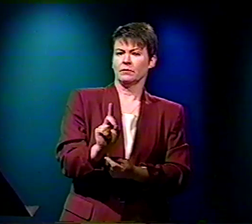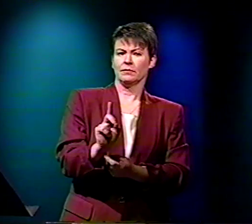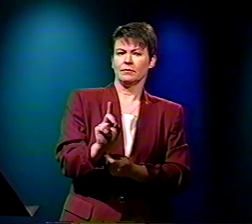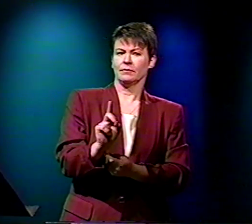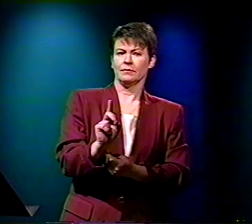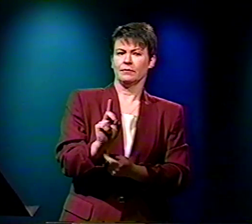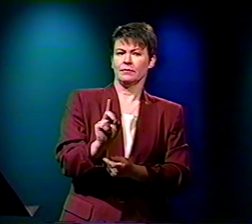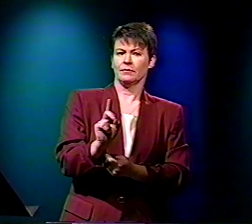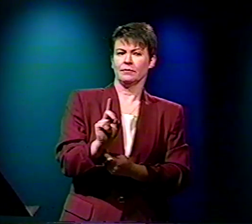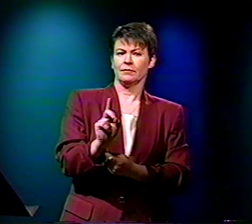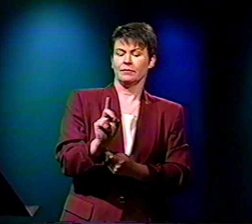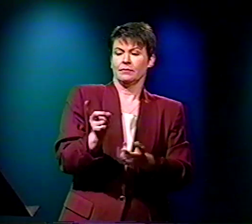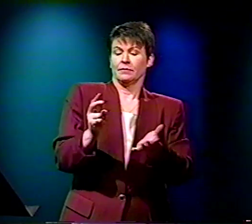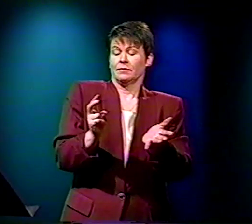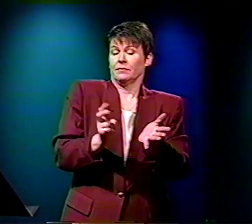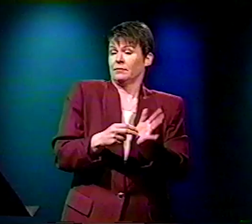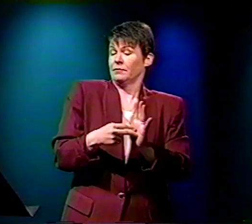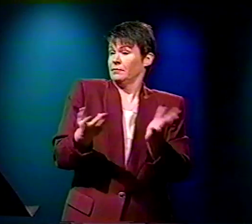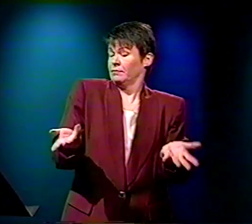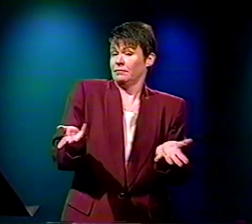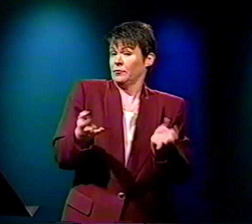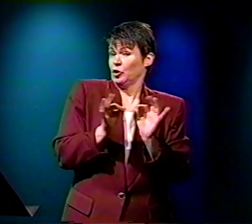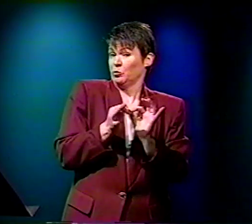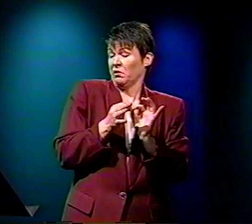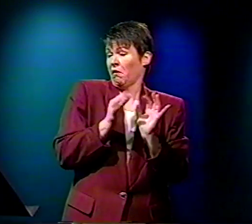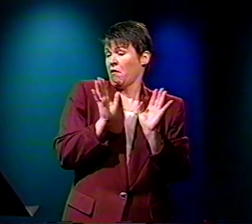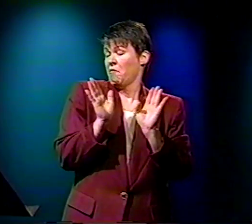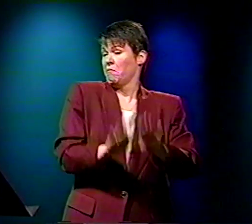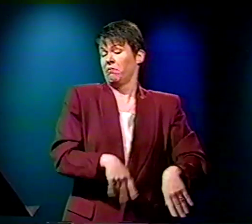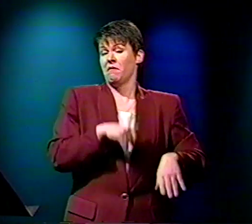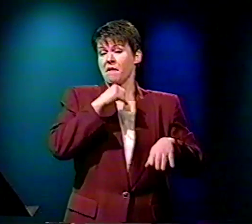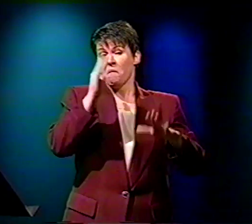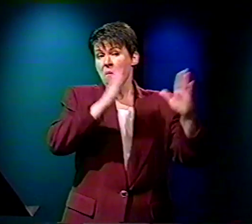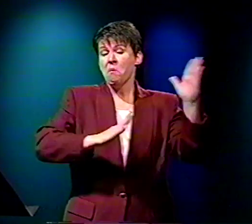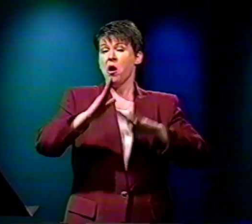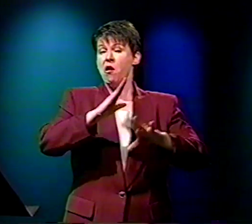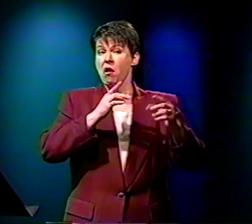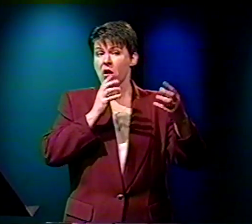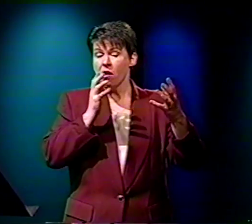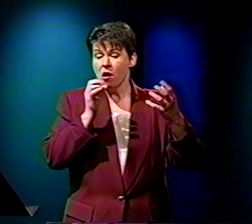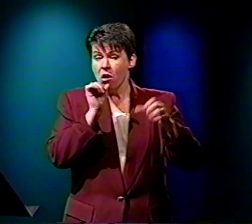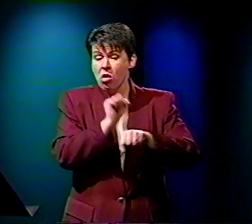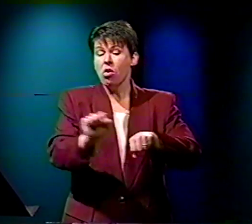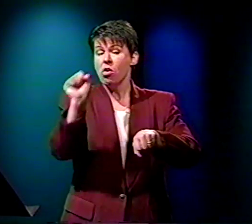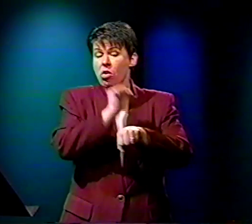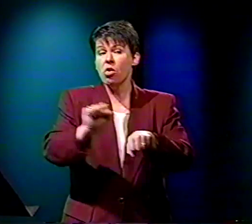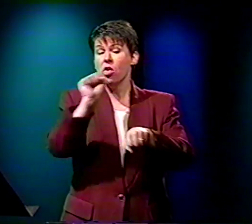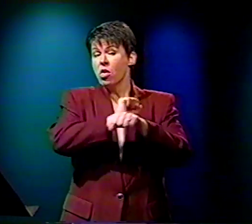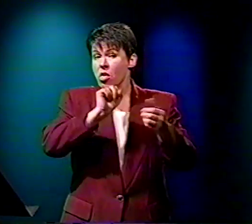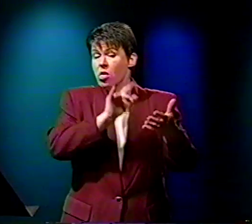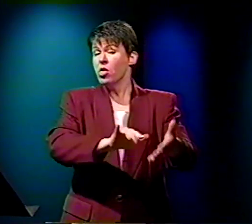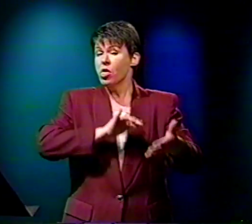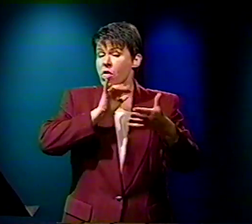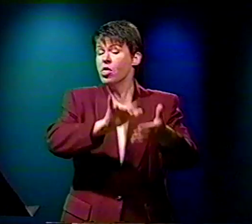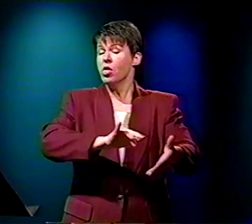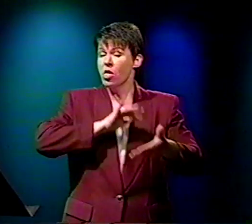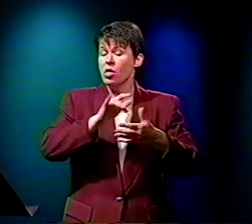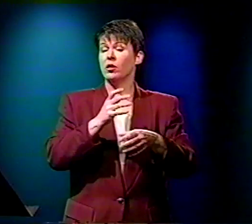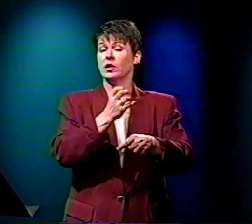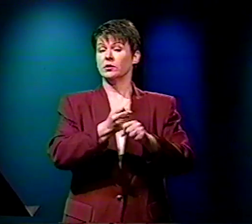term qualified in the ADA. So what does that mean? That interpreters don't need to worry and work